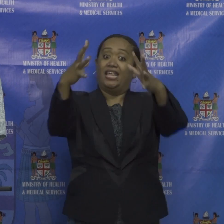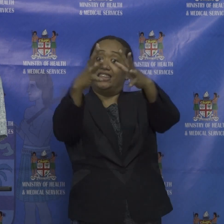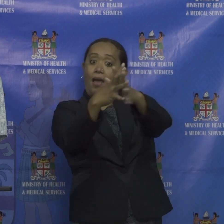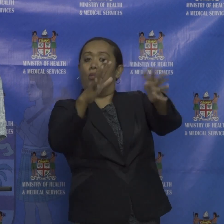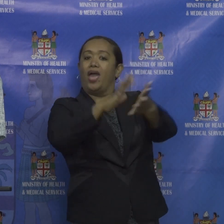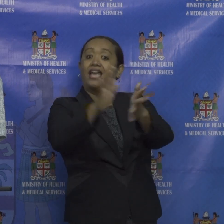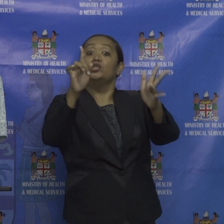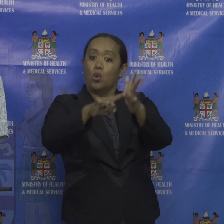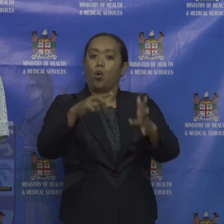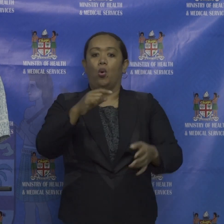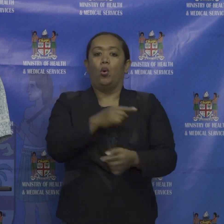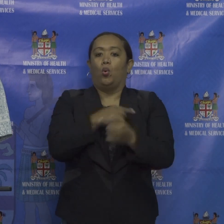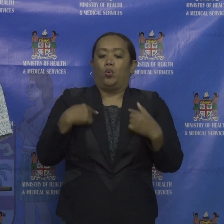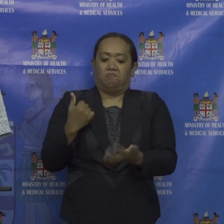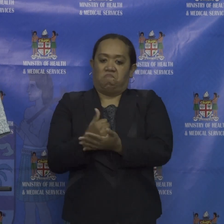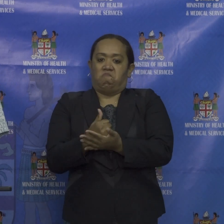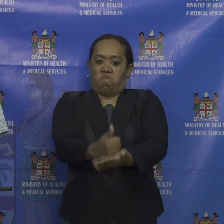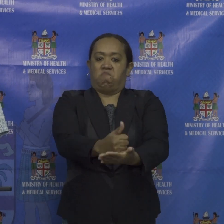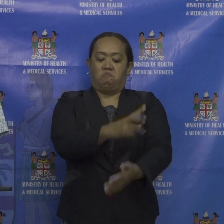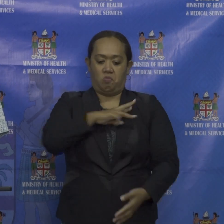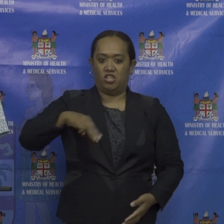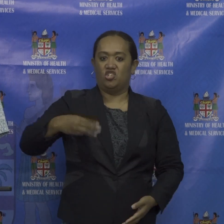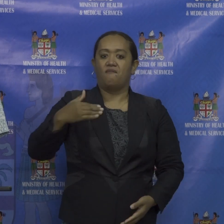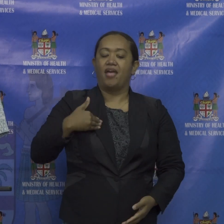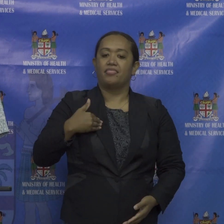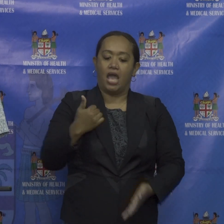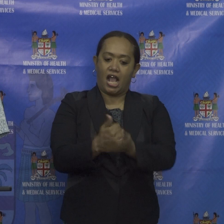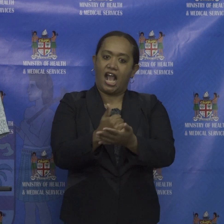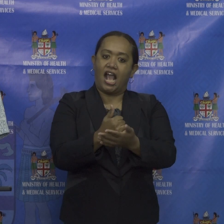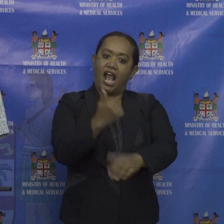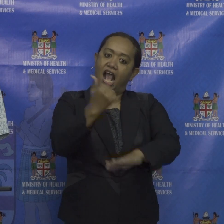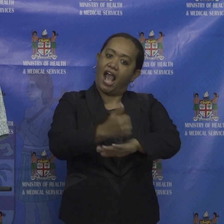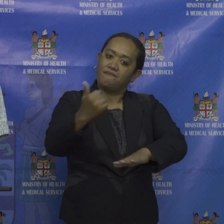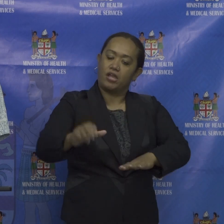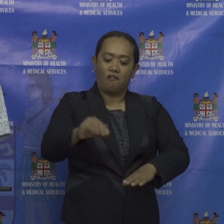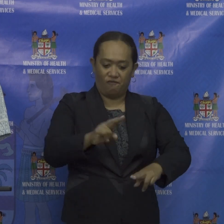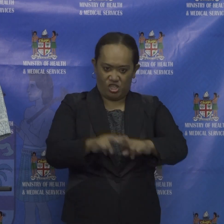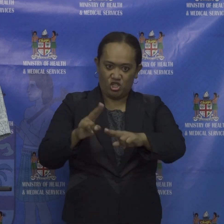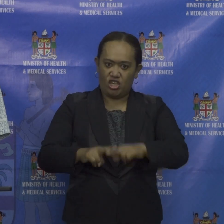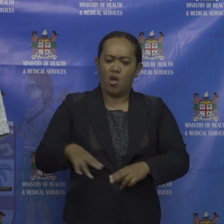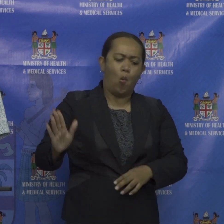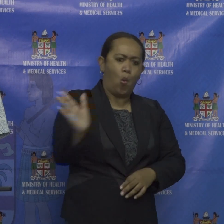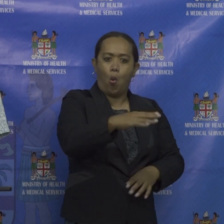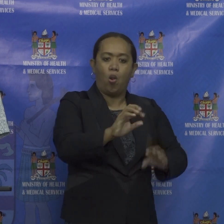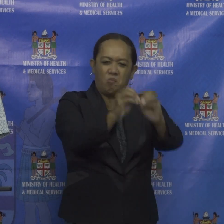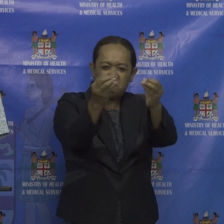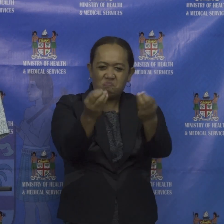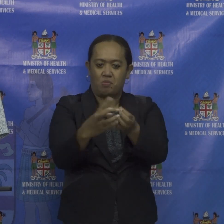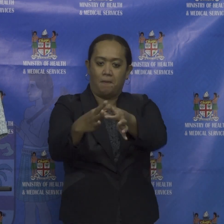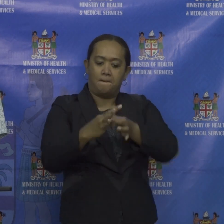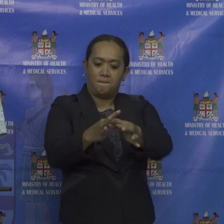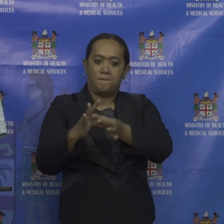stand behind the Ministry of Health, the government of Fiji, and all partners who are working tirelessly to control this